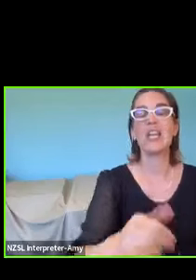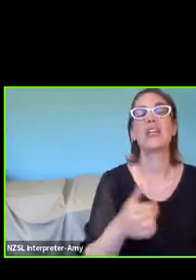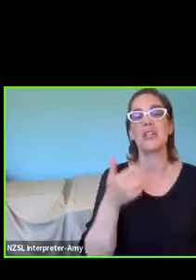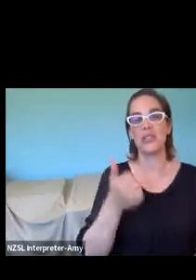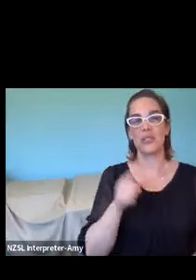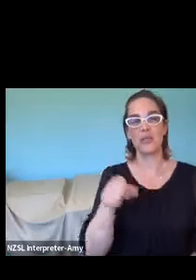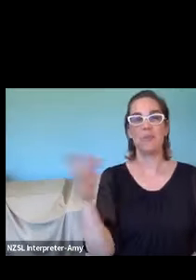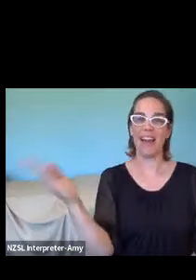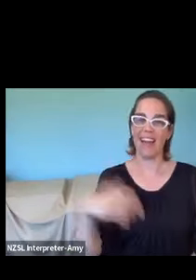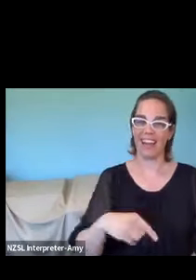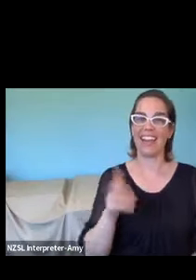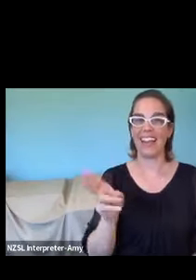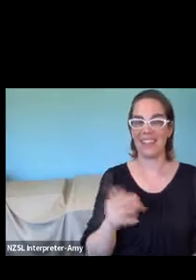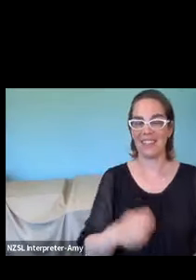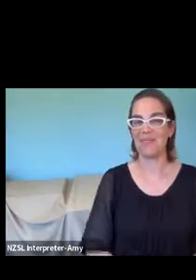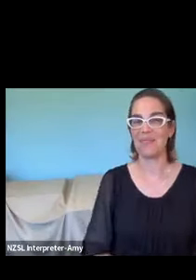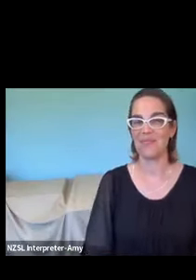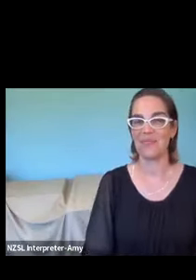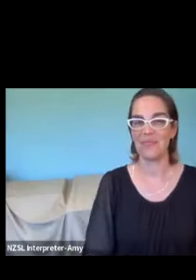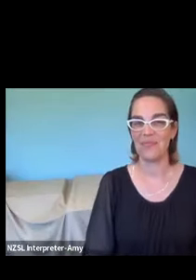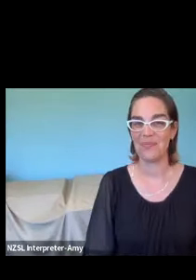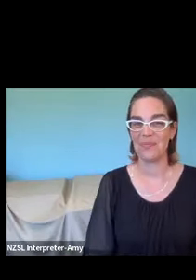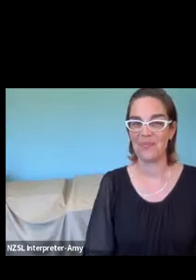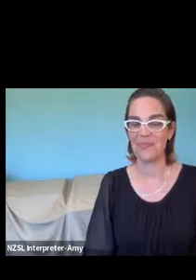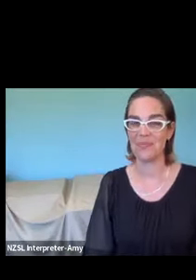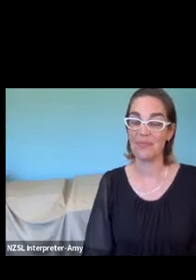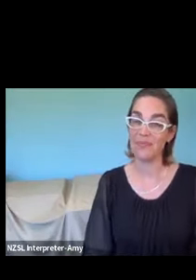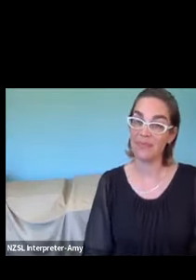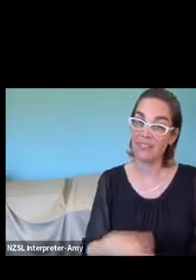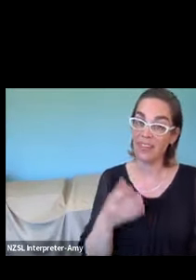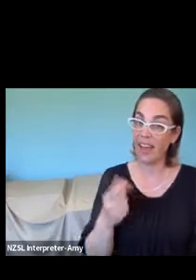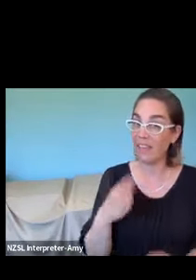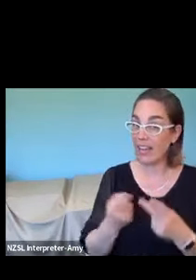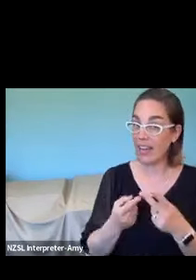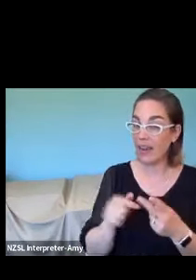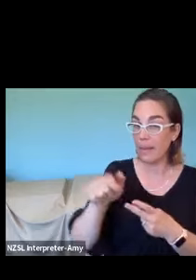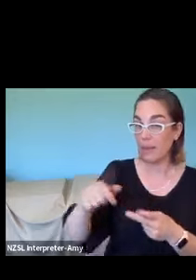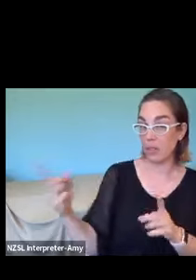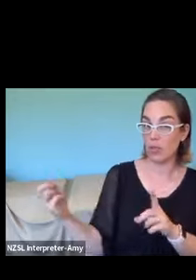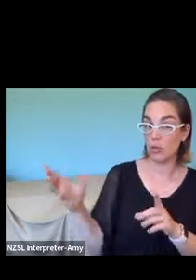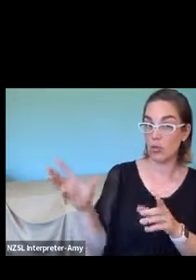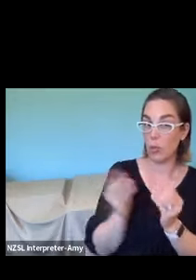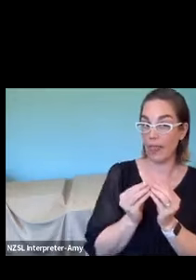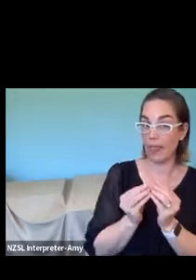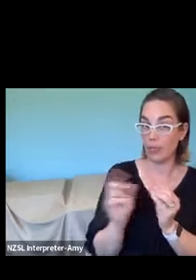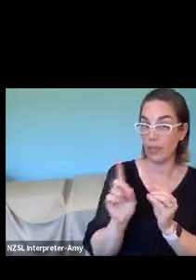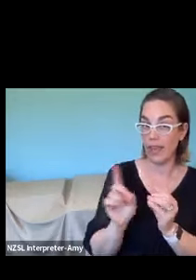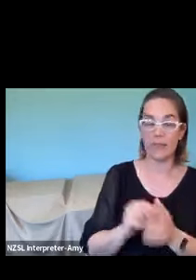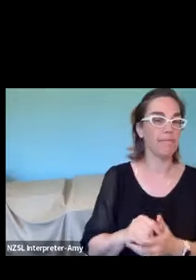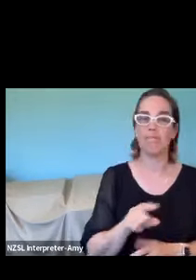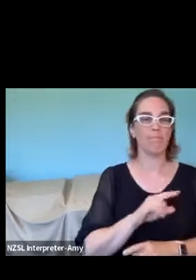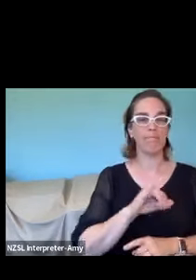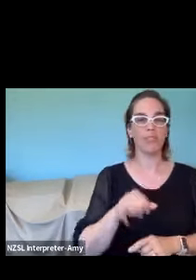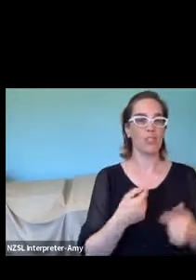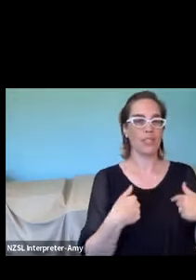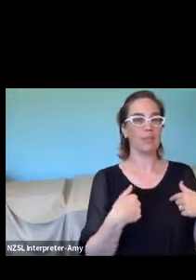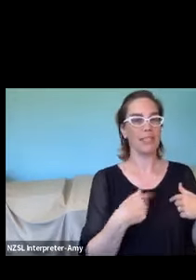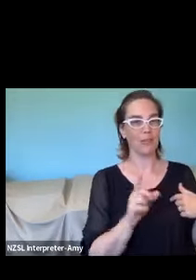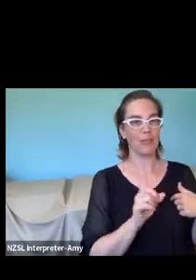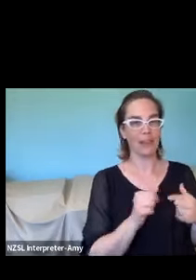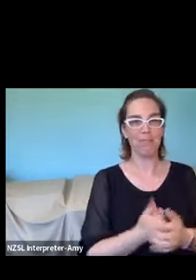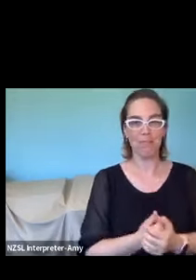again, Rebekah. Look, are you having anyone else join you today? No, it'll just be me today.